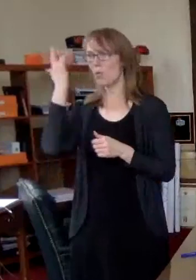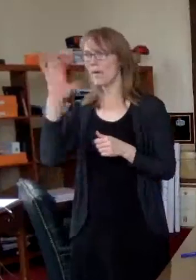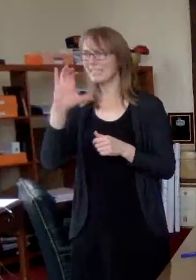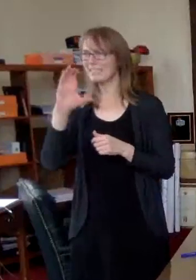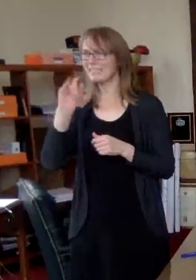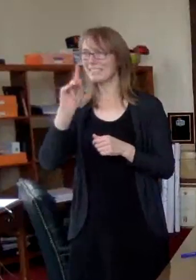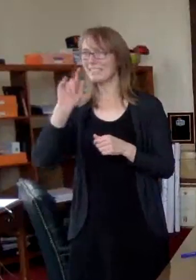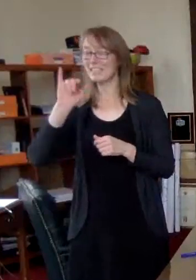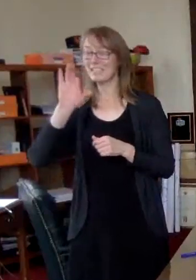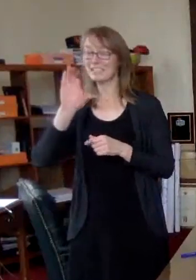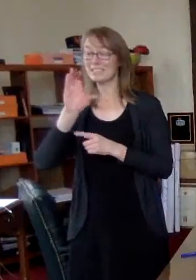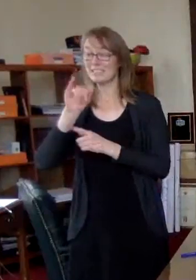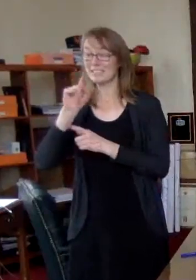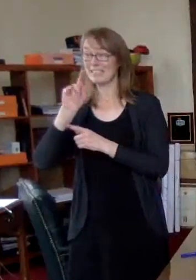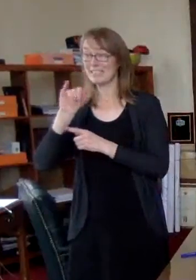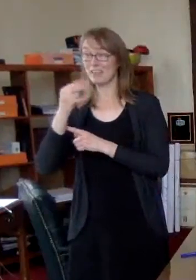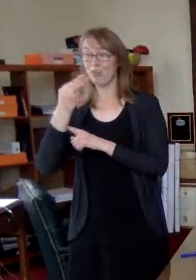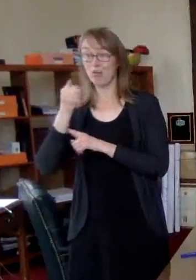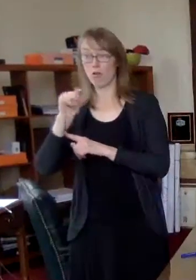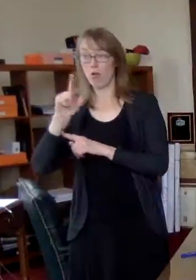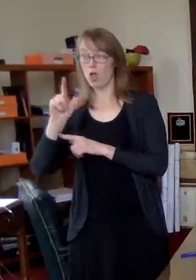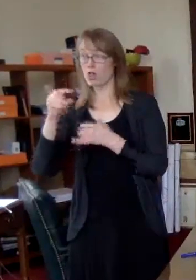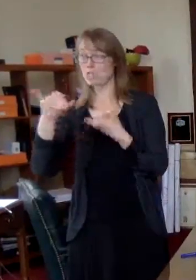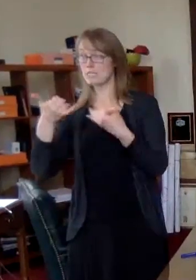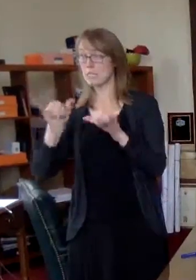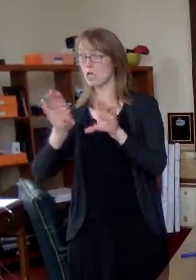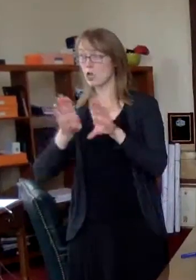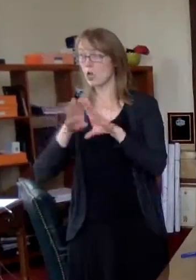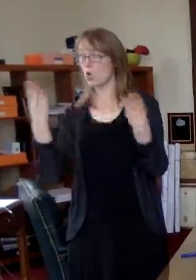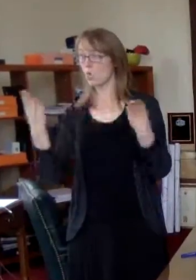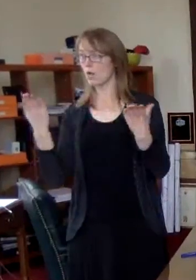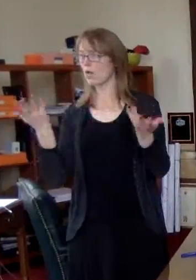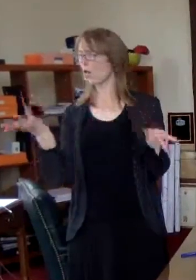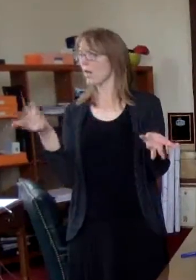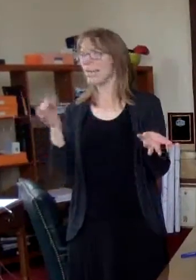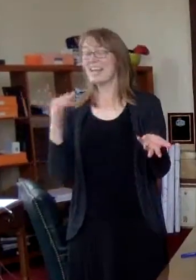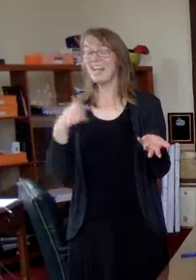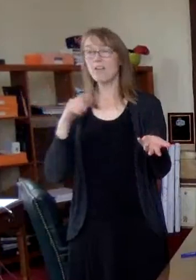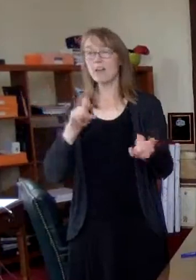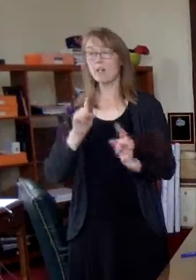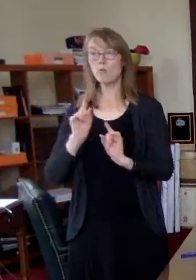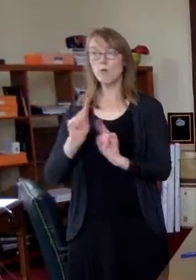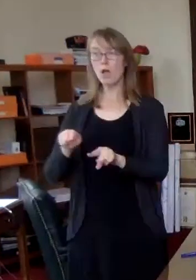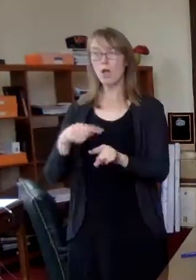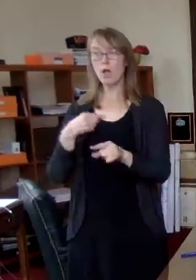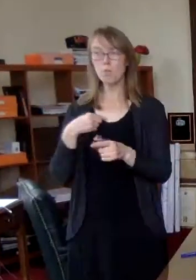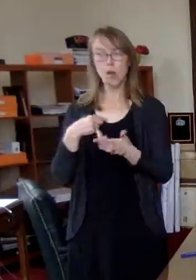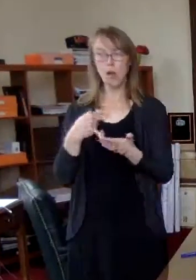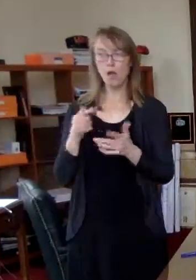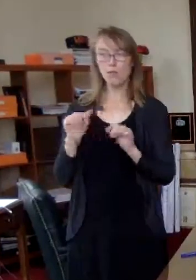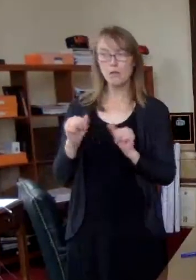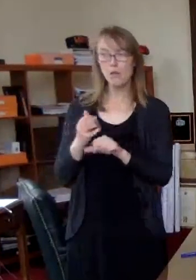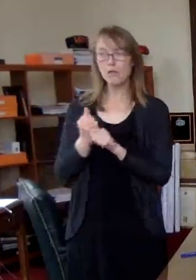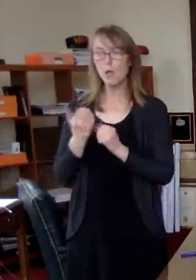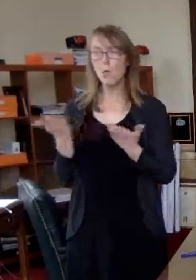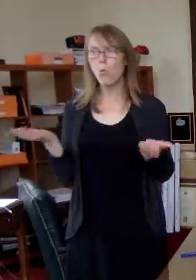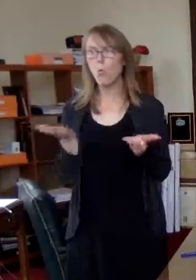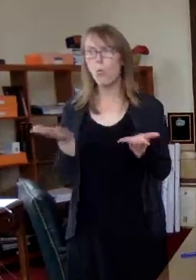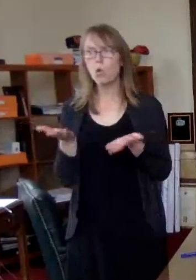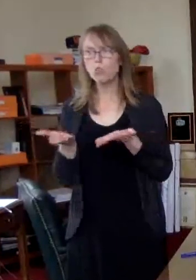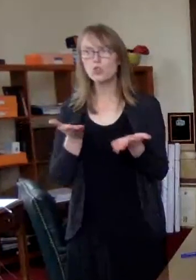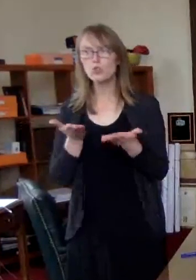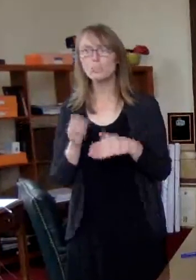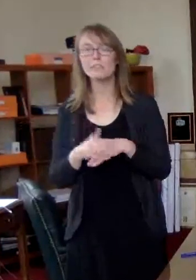what services remain if I needed to come down? Very few services to the public are open in